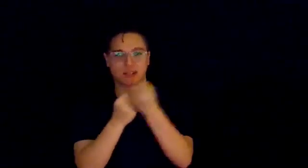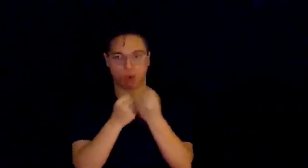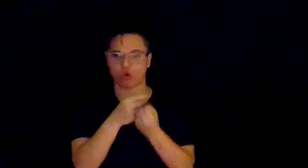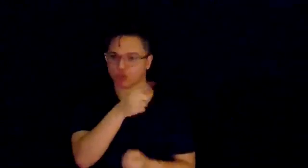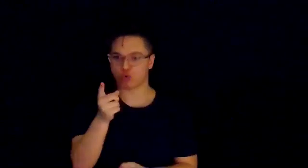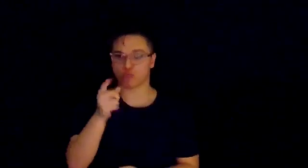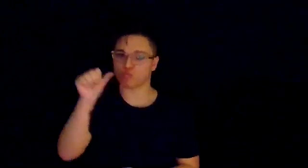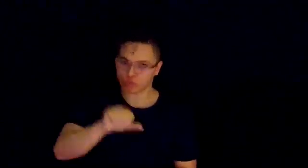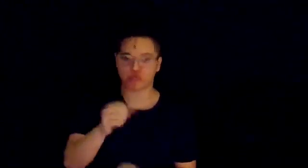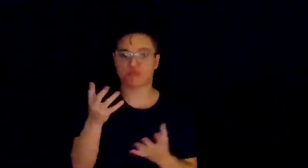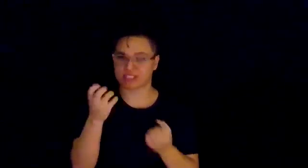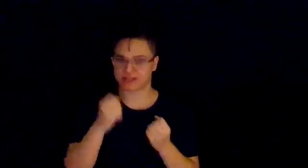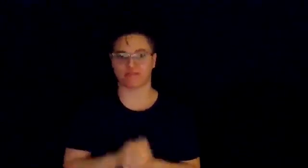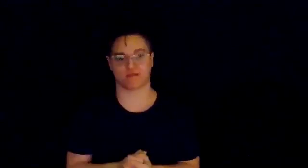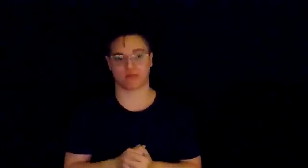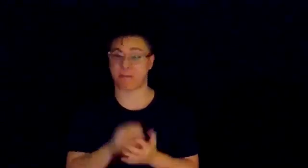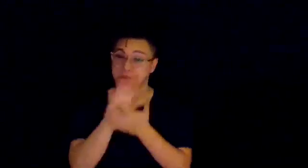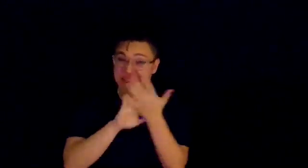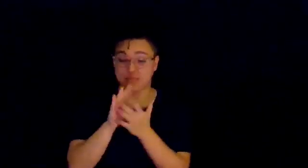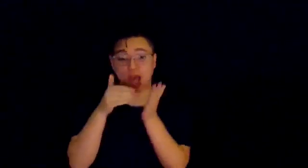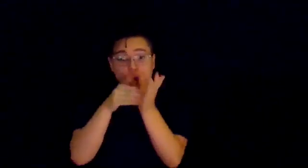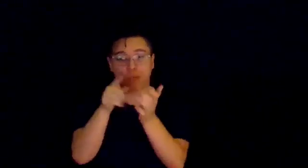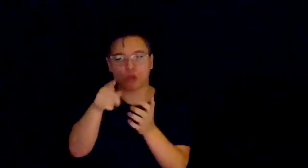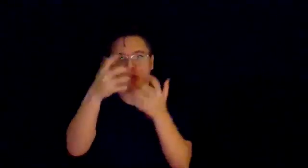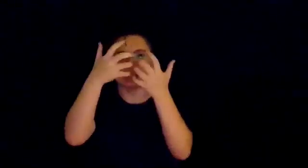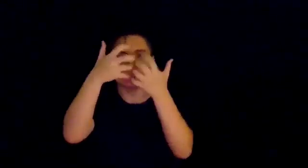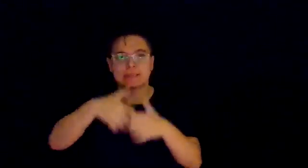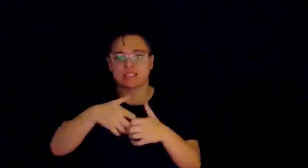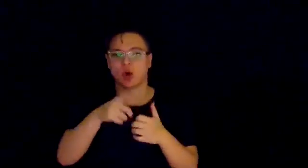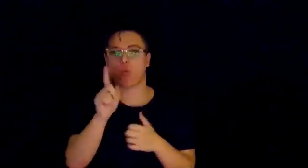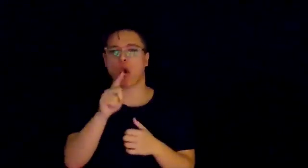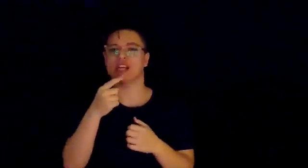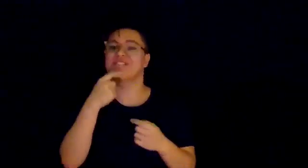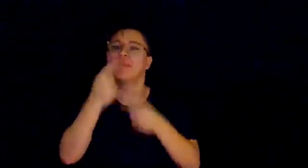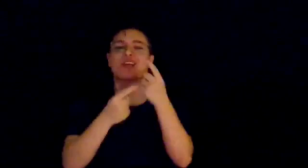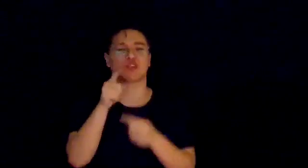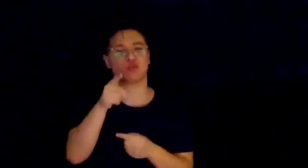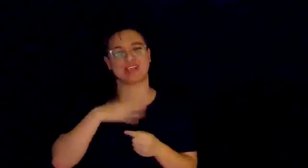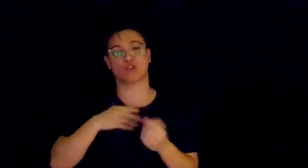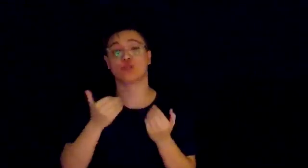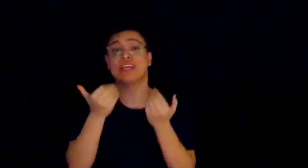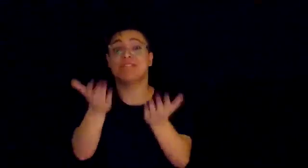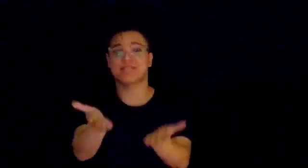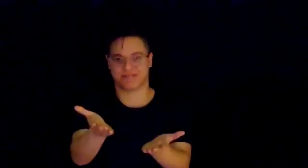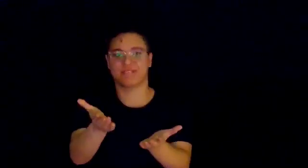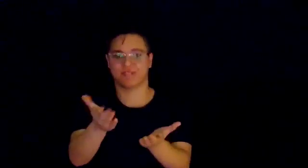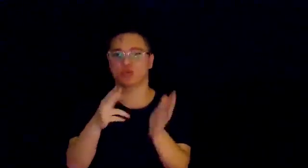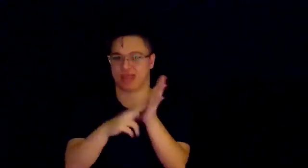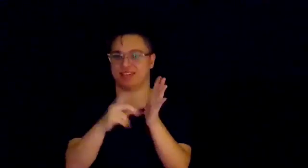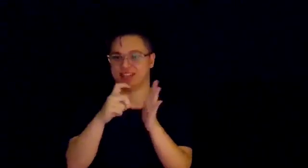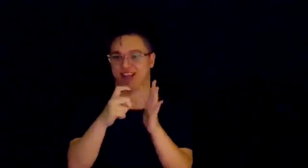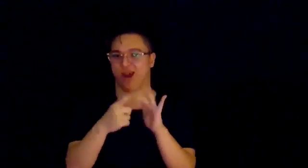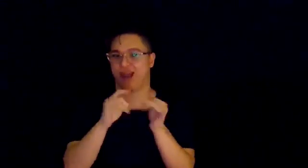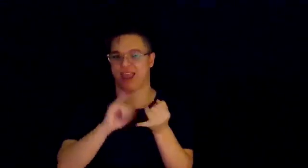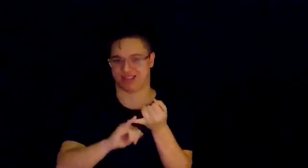I want to make sure you receive the proper benefits and supports you should receive. I want to help you work out what information you